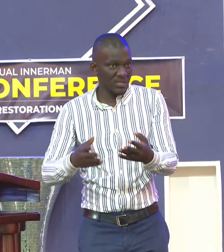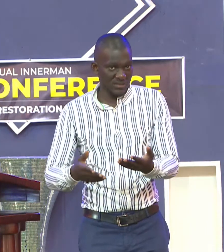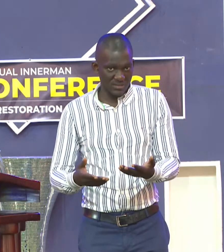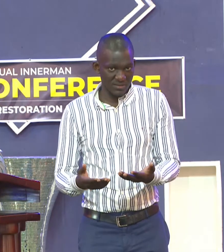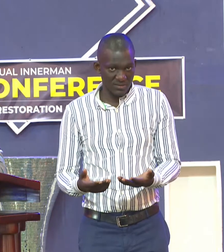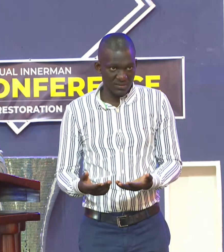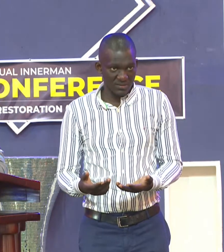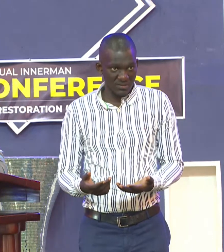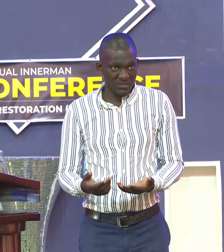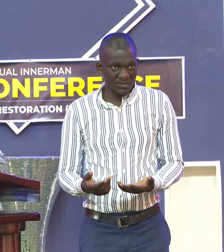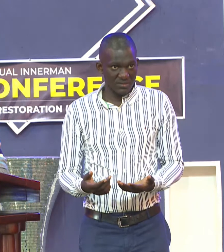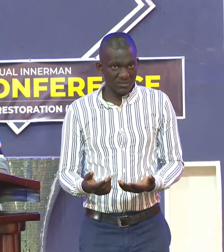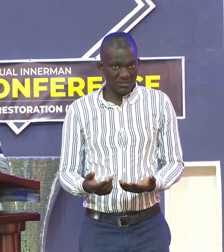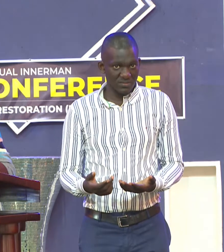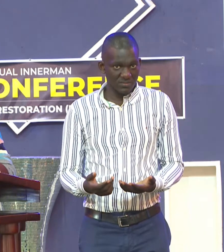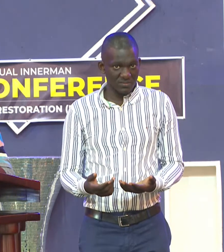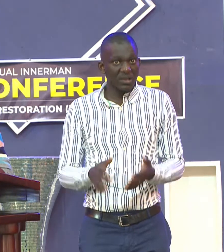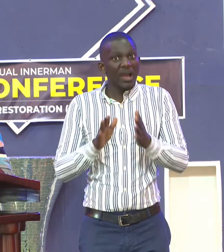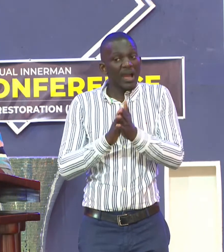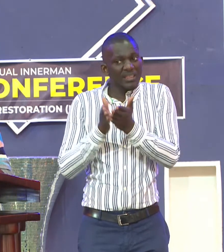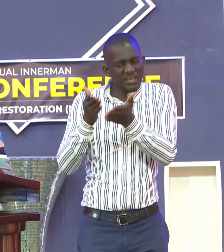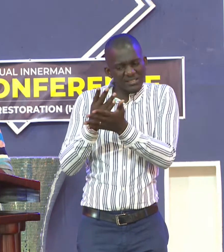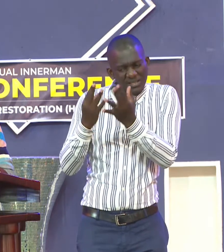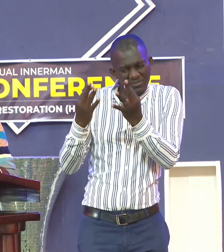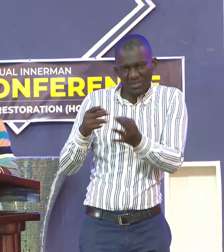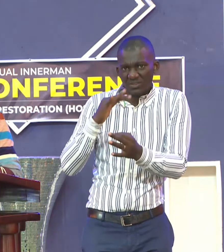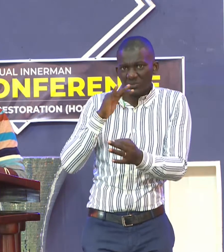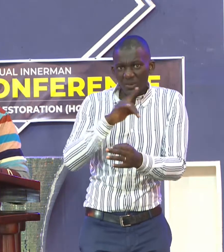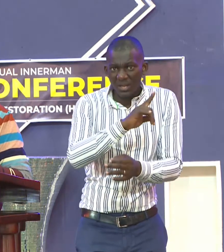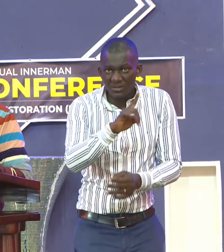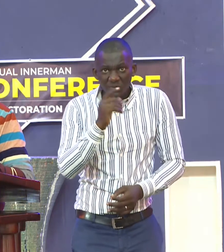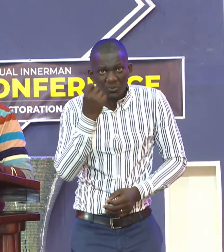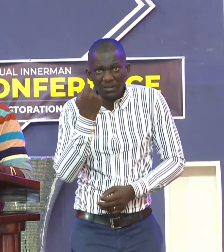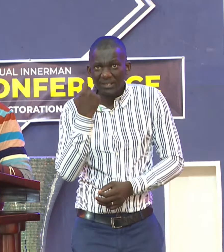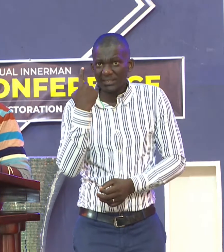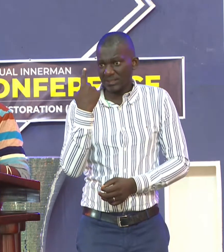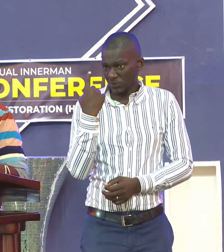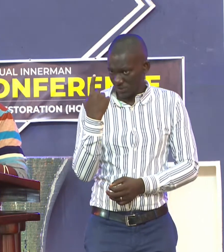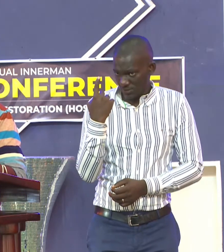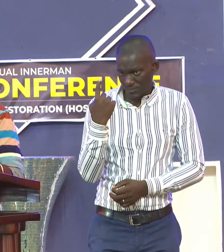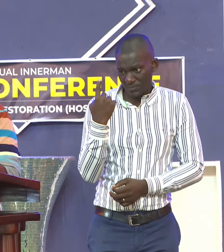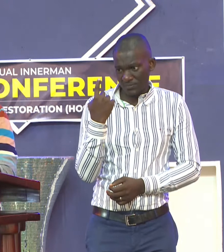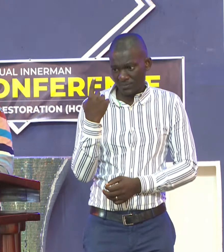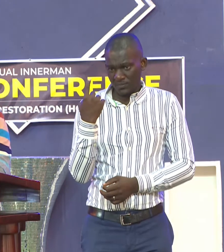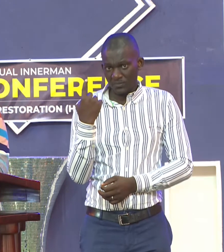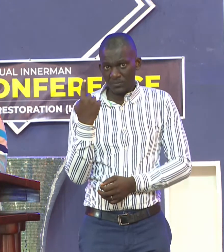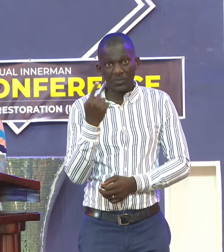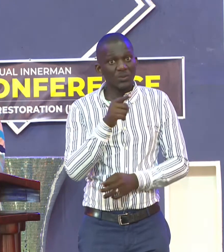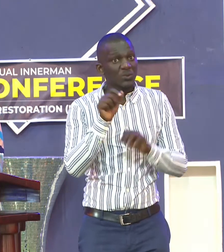ought to hearken to it, and there is a word being spoken and you understand it,